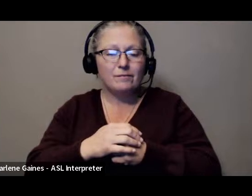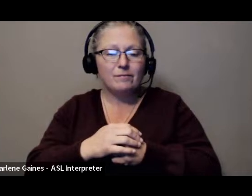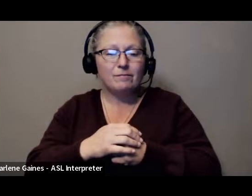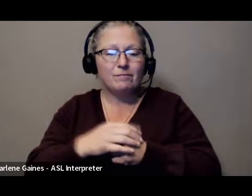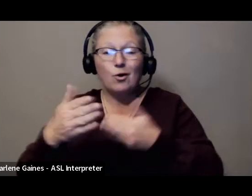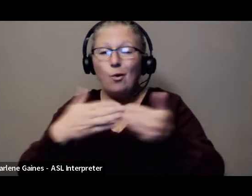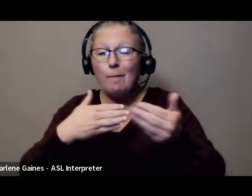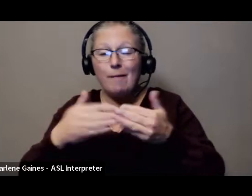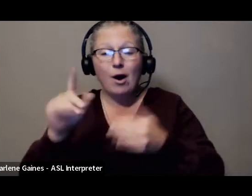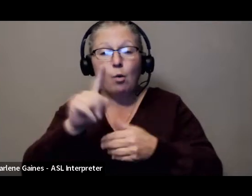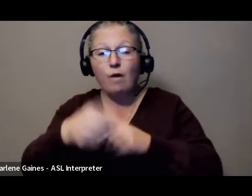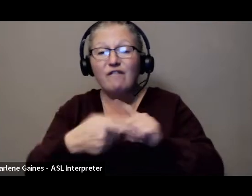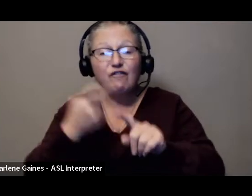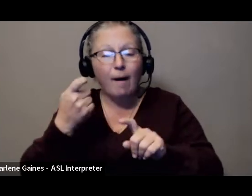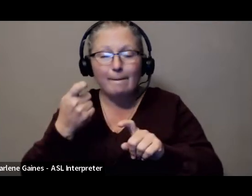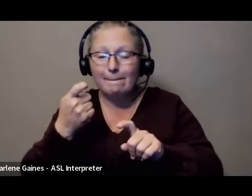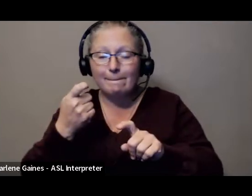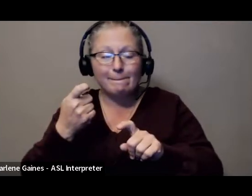regardless of where you come from.